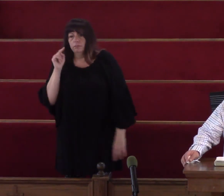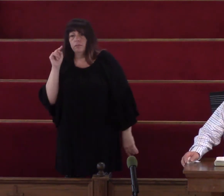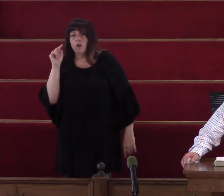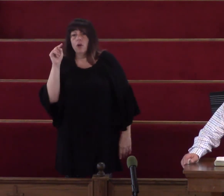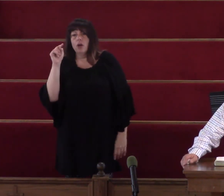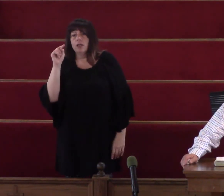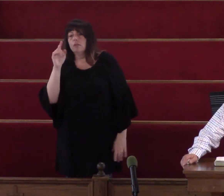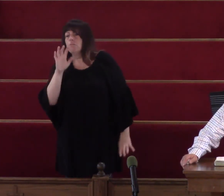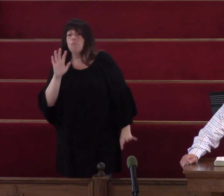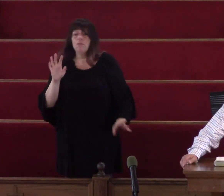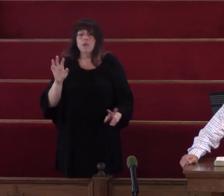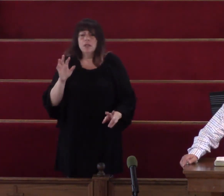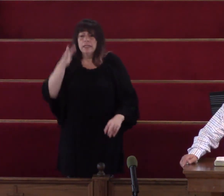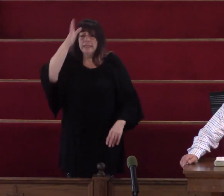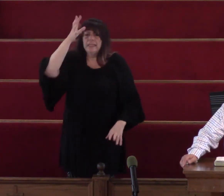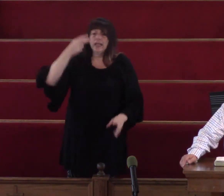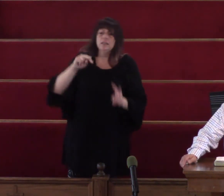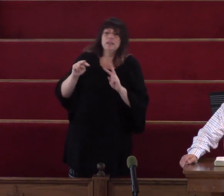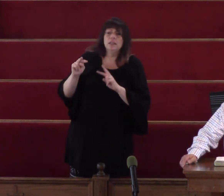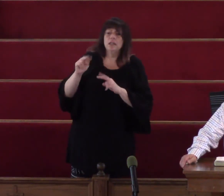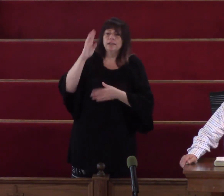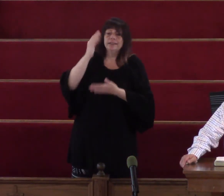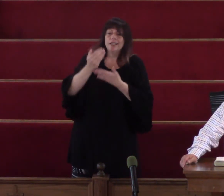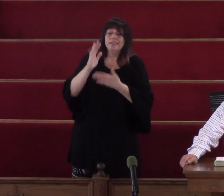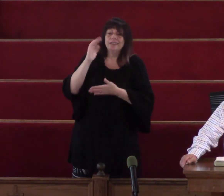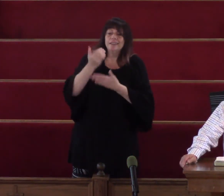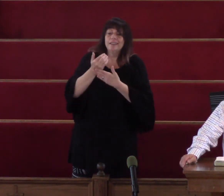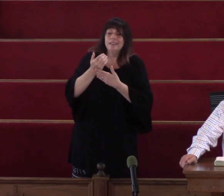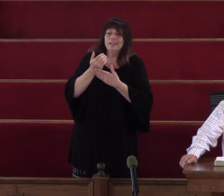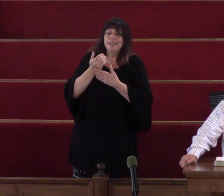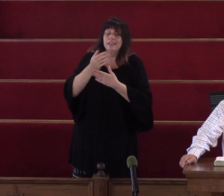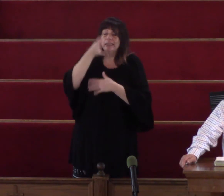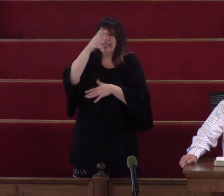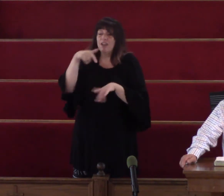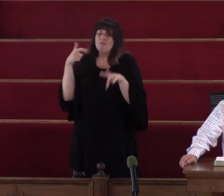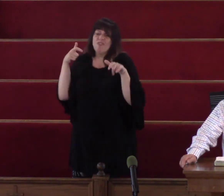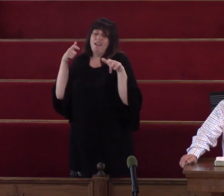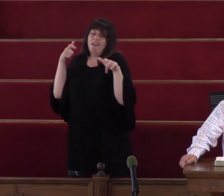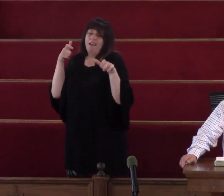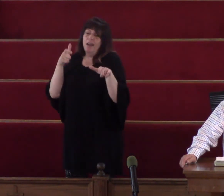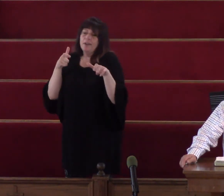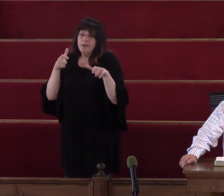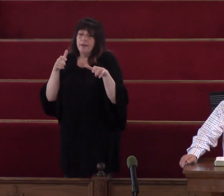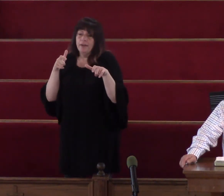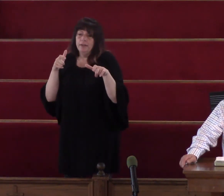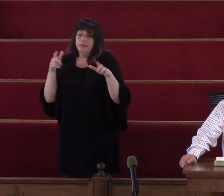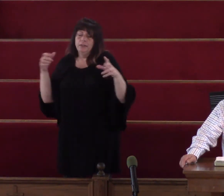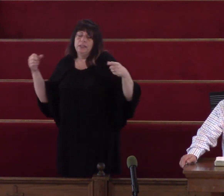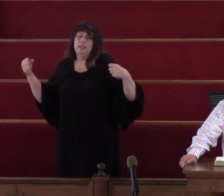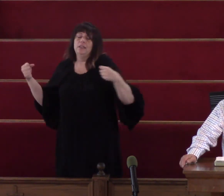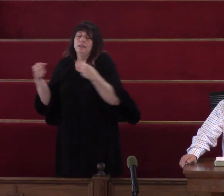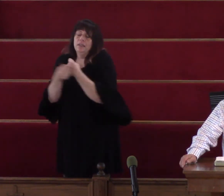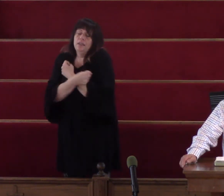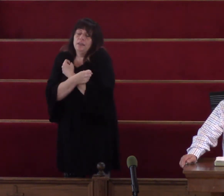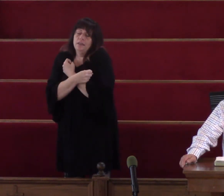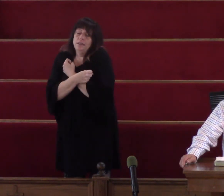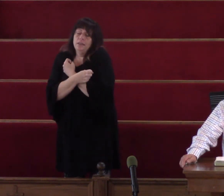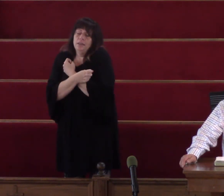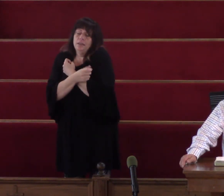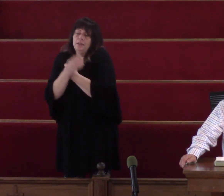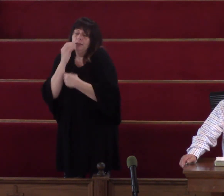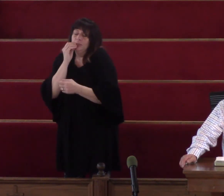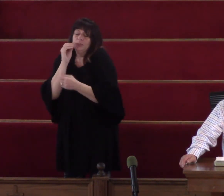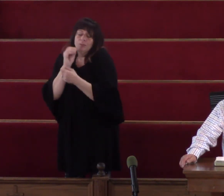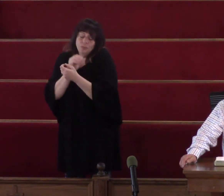Him And had Compassion And ran And fell On his Neck And kissed Him